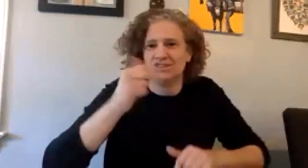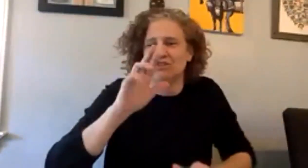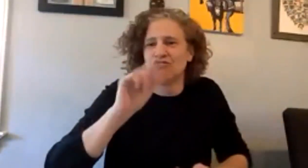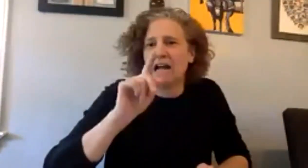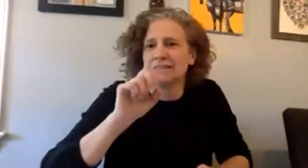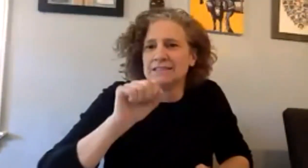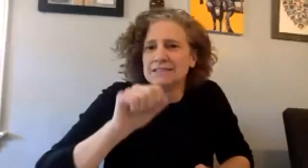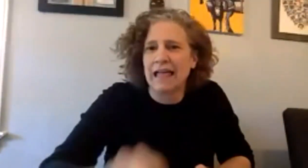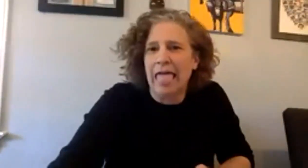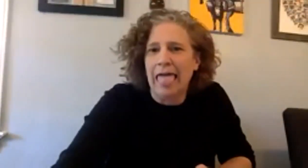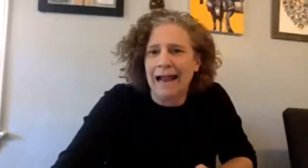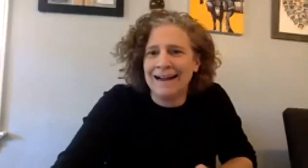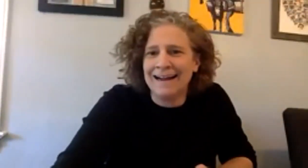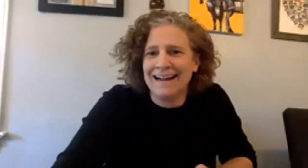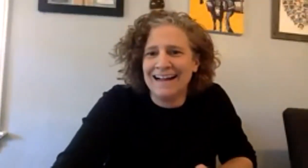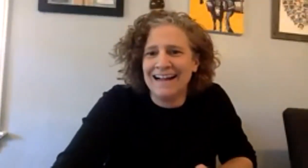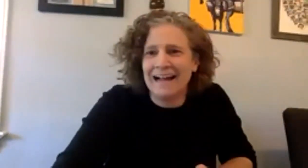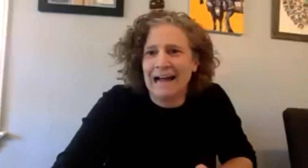It's just.